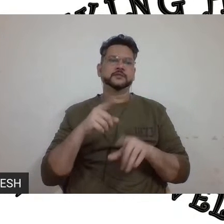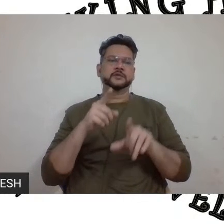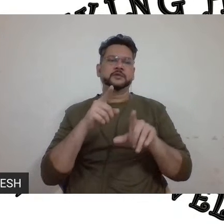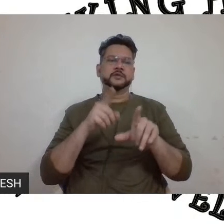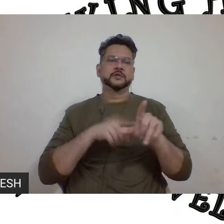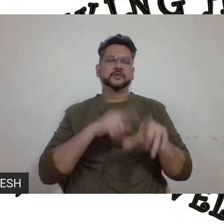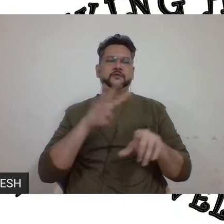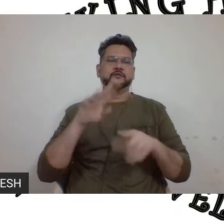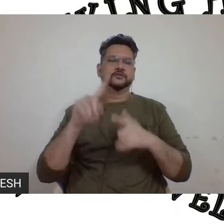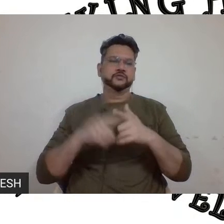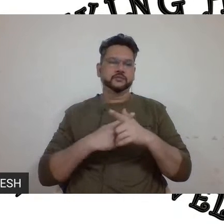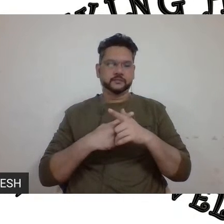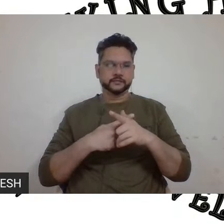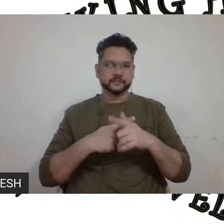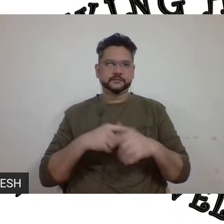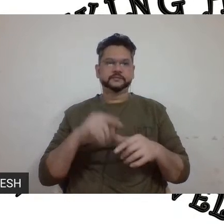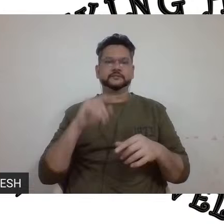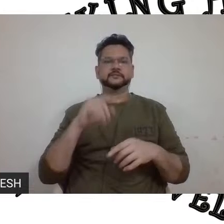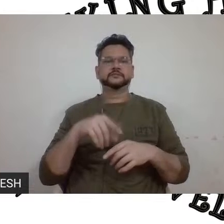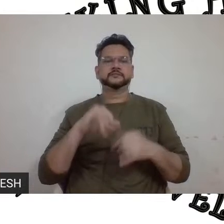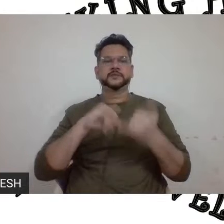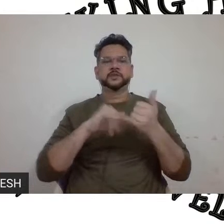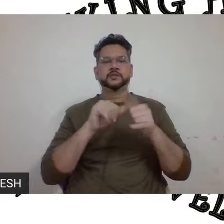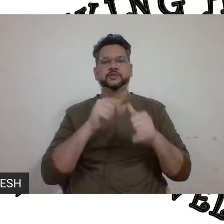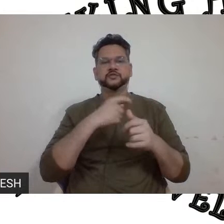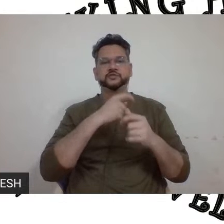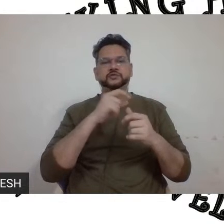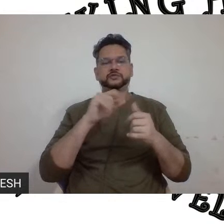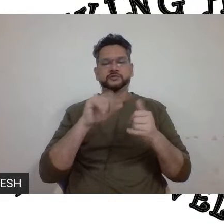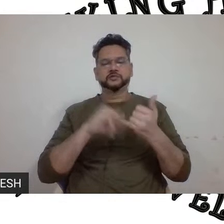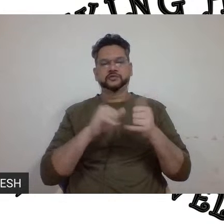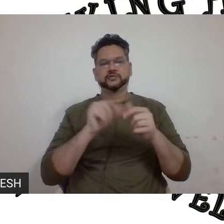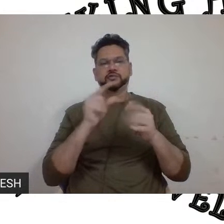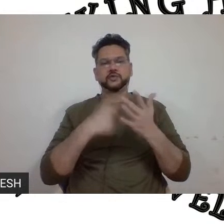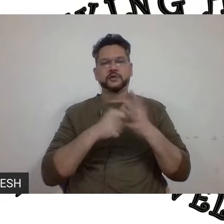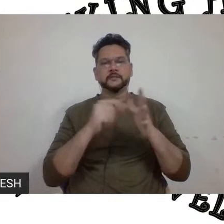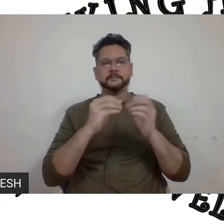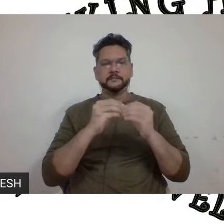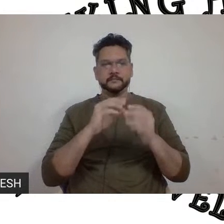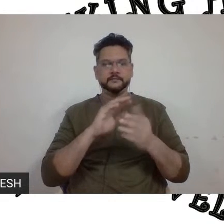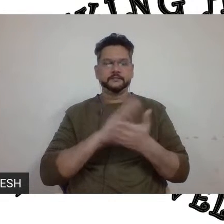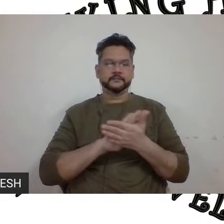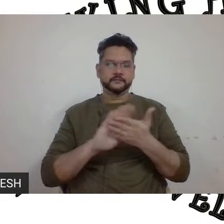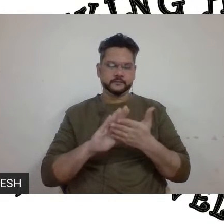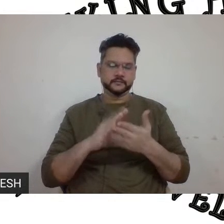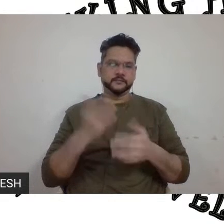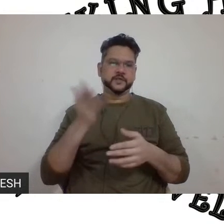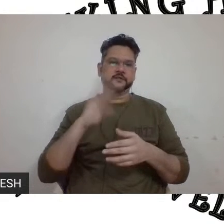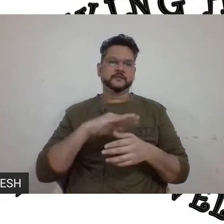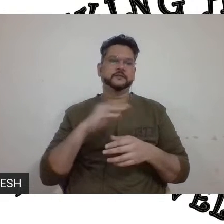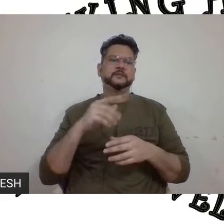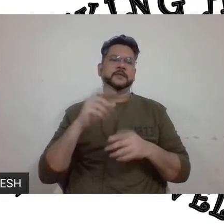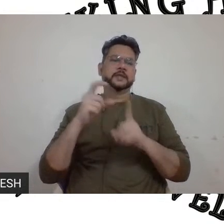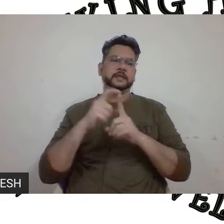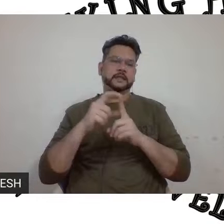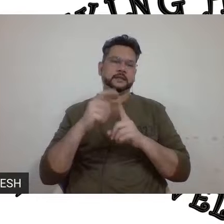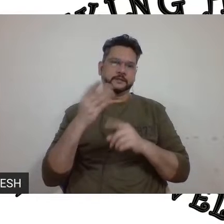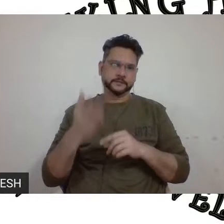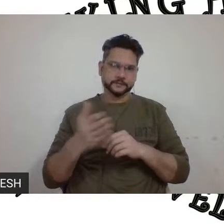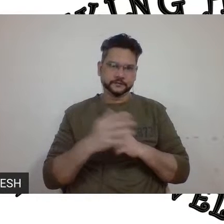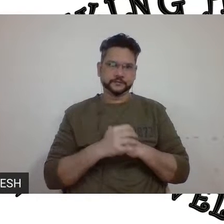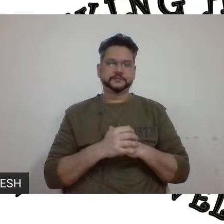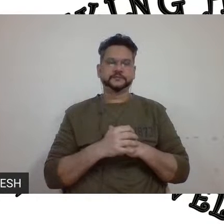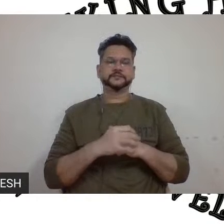Saurabh Ray, Assistant Professor Special Education, Jamia Millia Islamia University, Delhi. Mr.